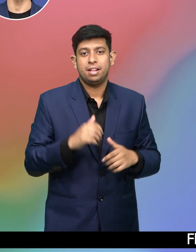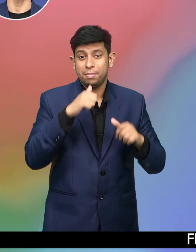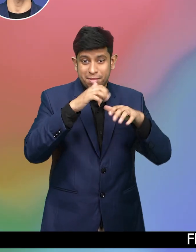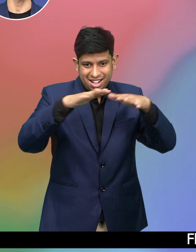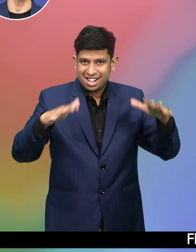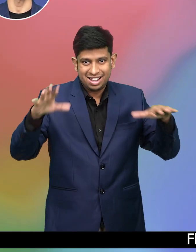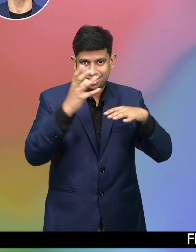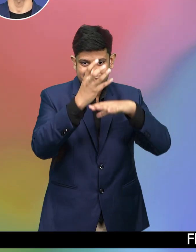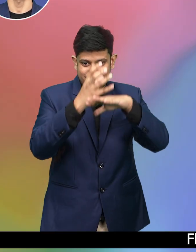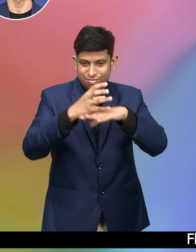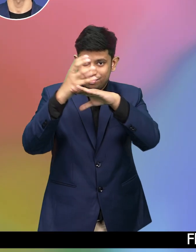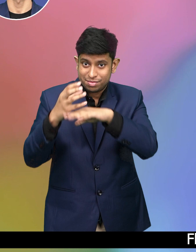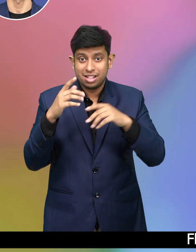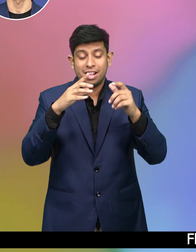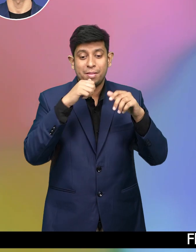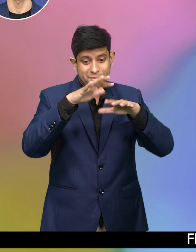floating and sinking,